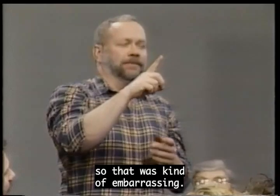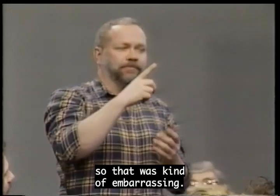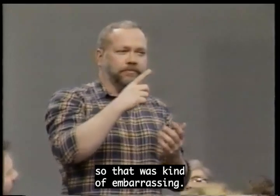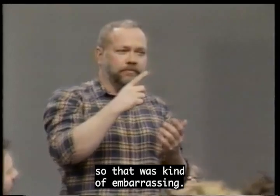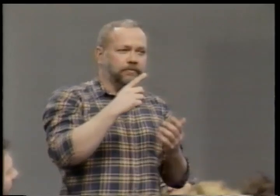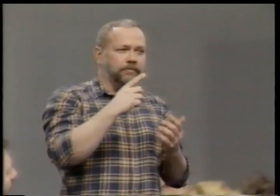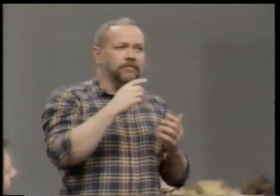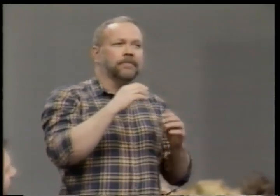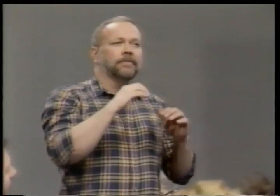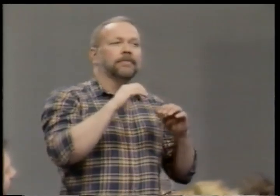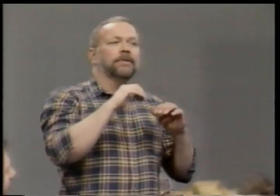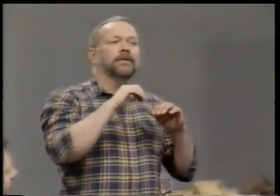I'd like to ask Fred,